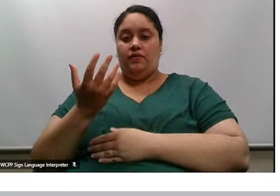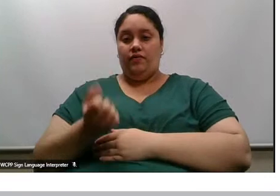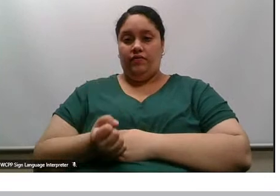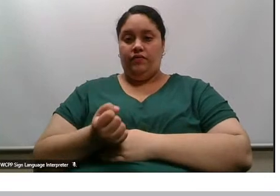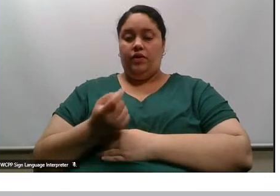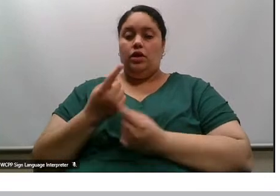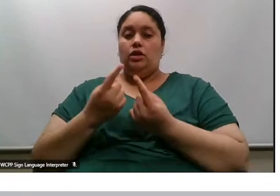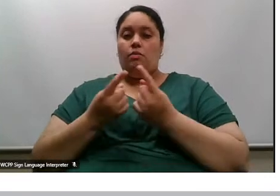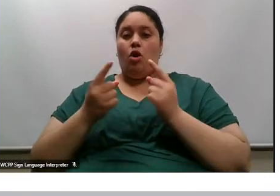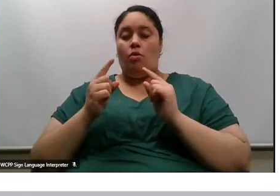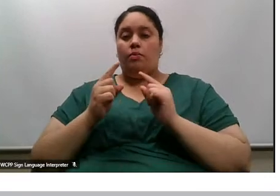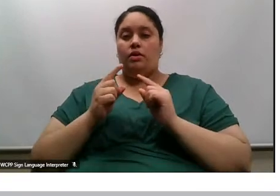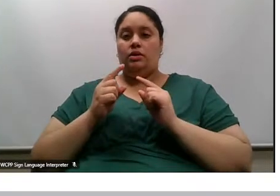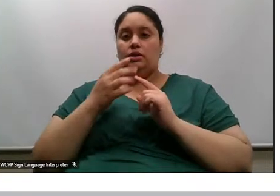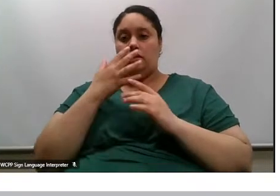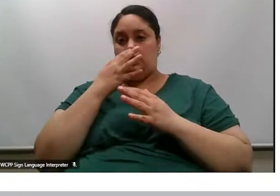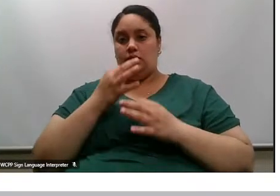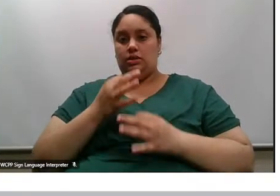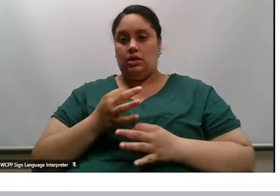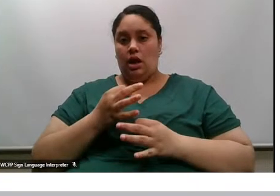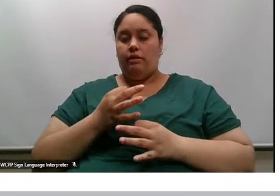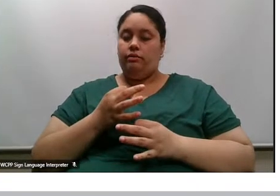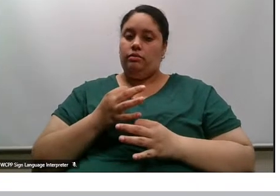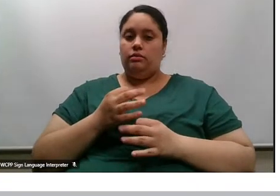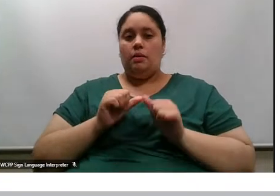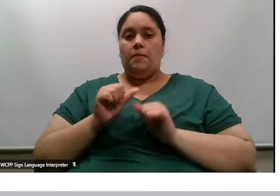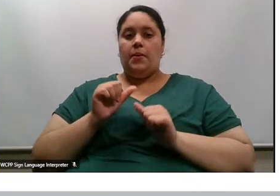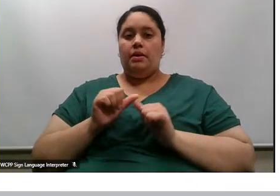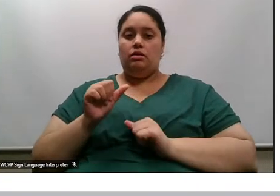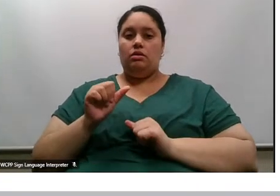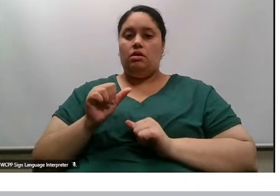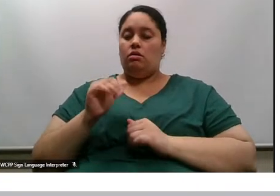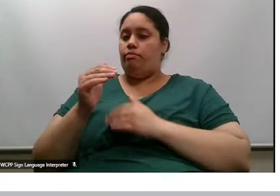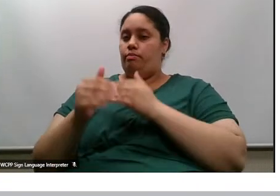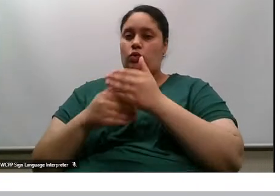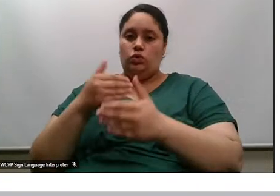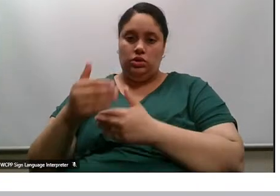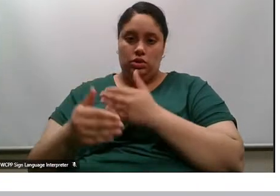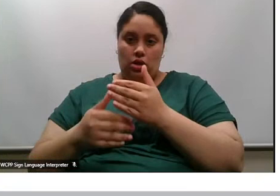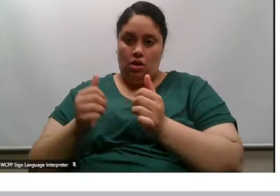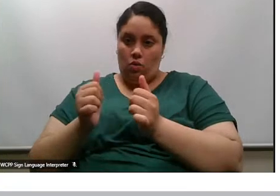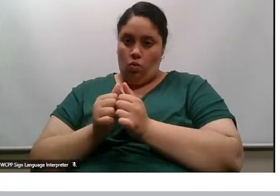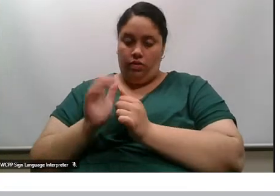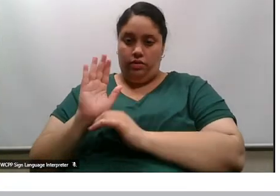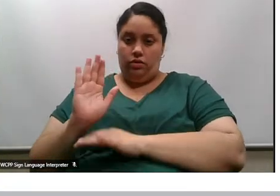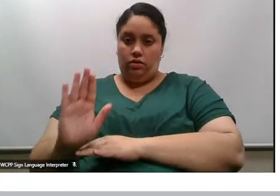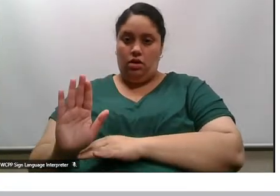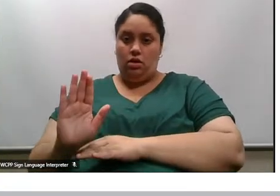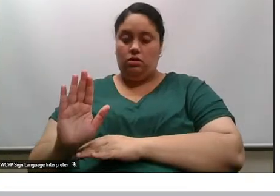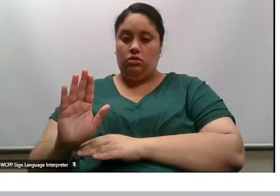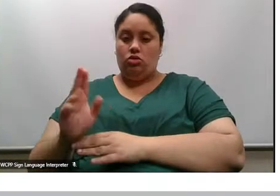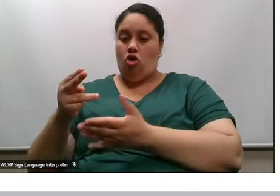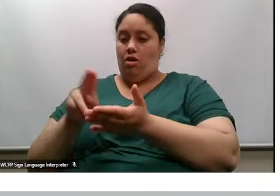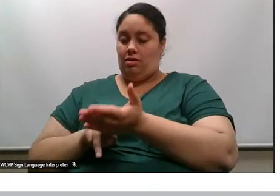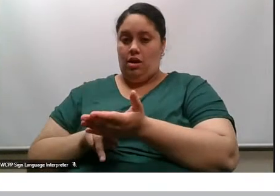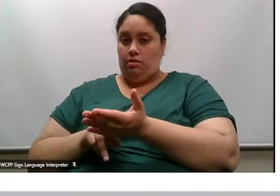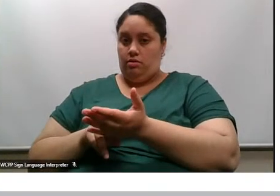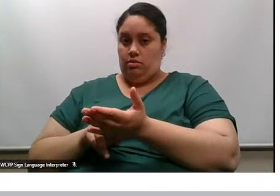then decided it's prudent that we'll not proceed with that contract any